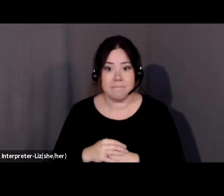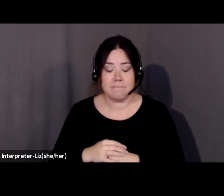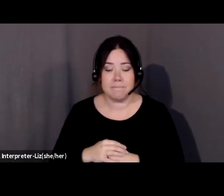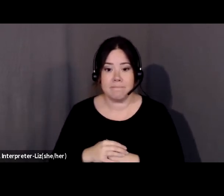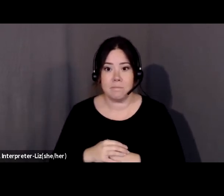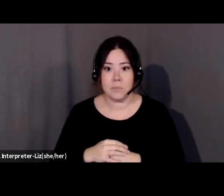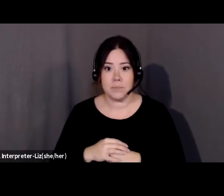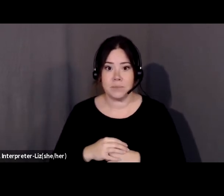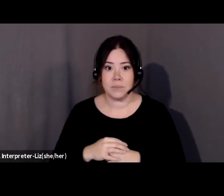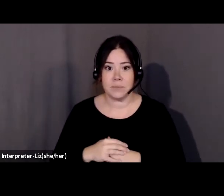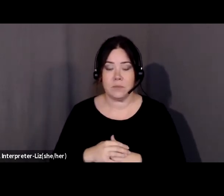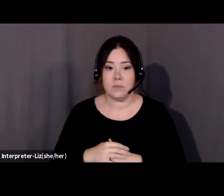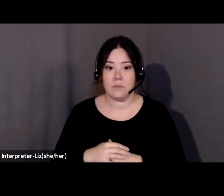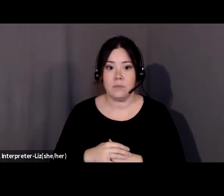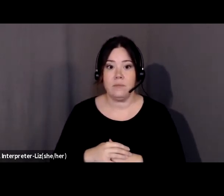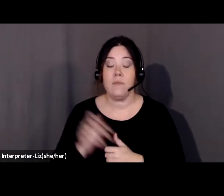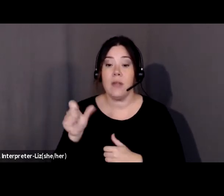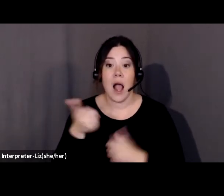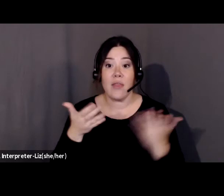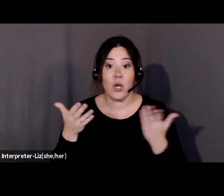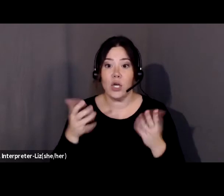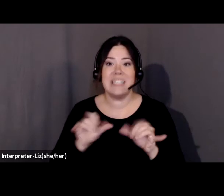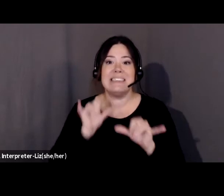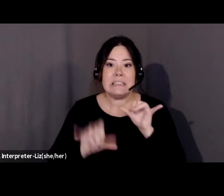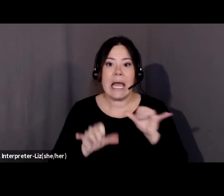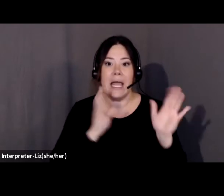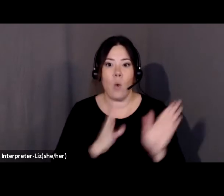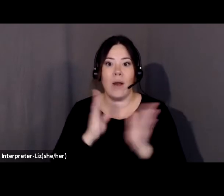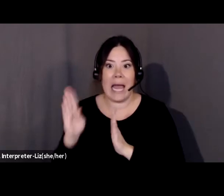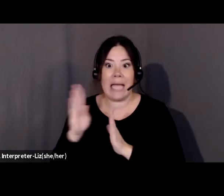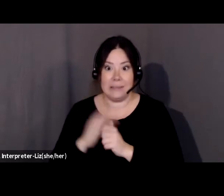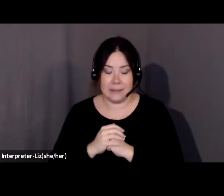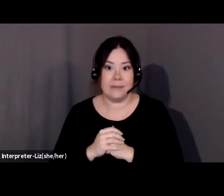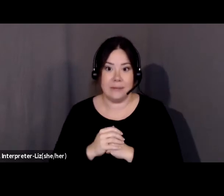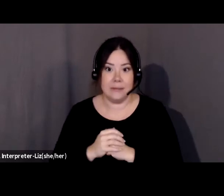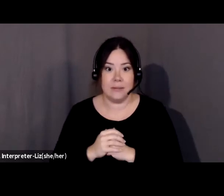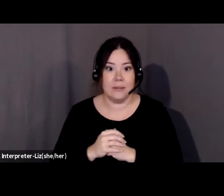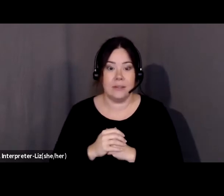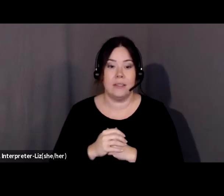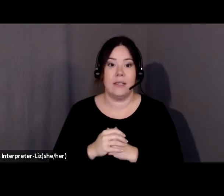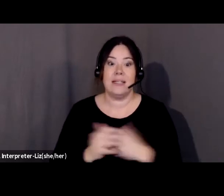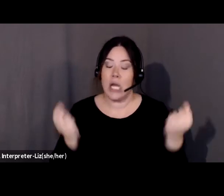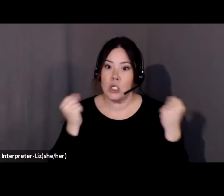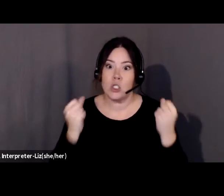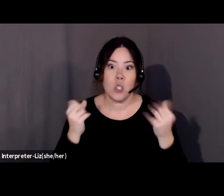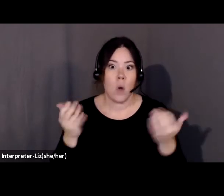thing is staying organized. There are so many moving pieces all of the